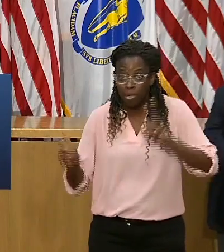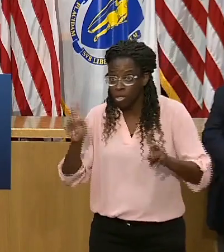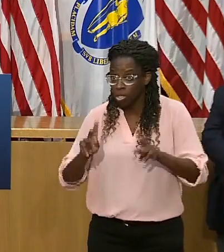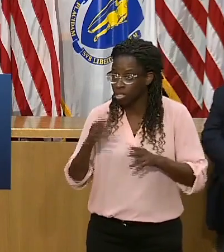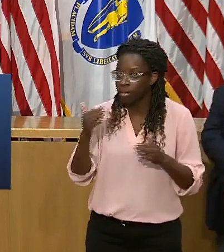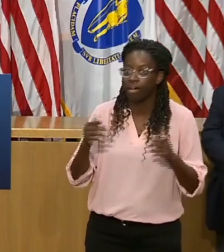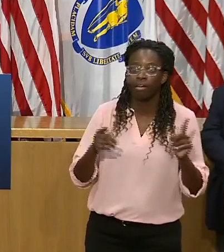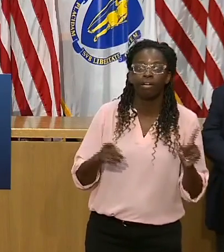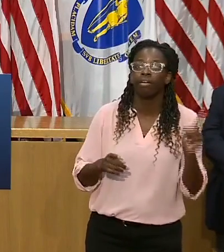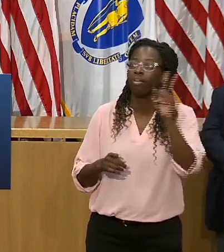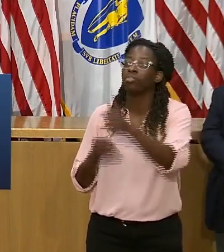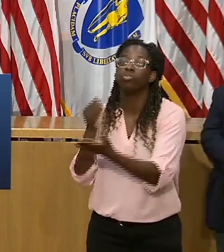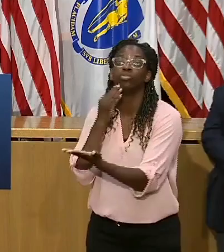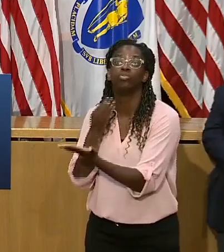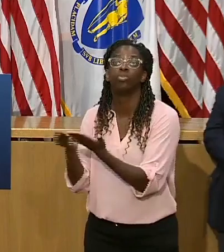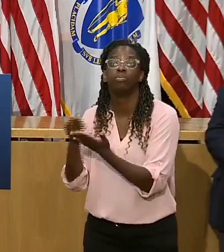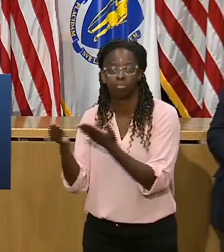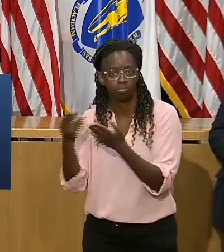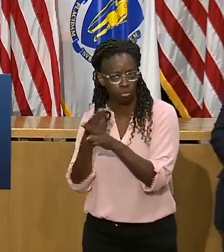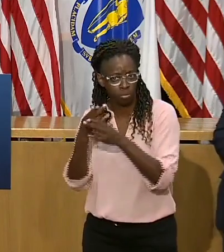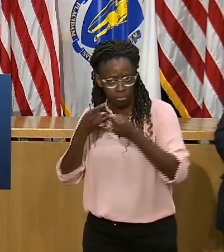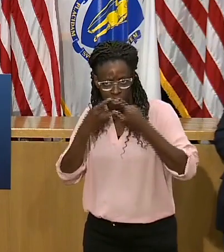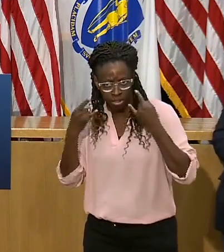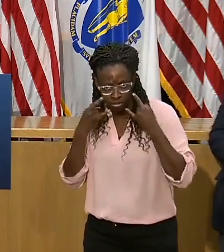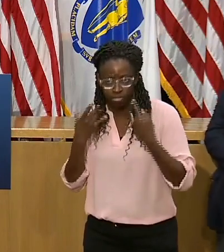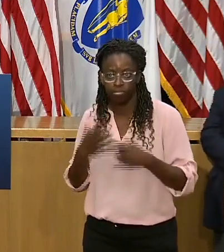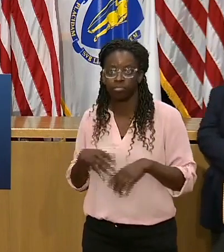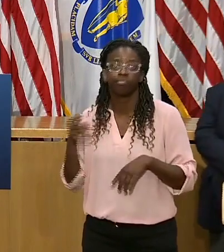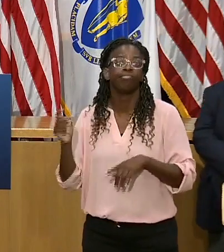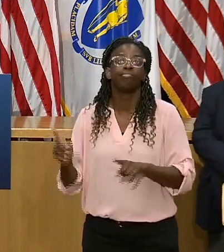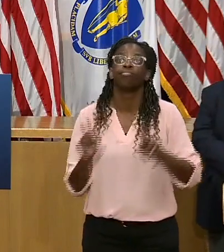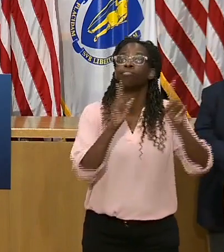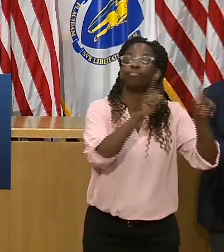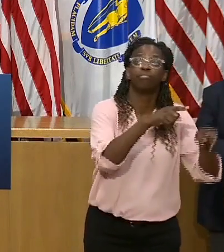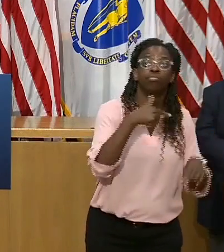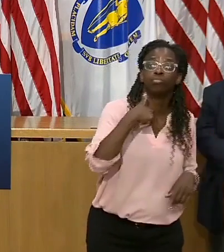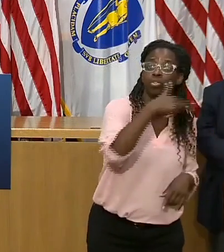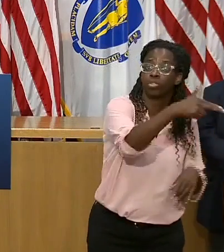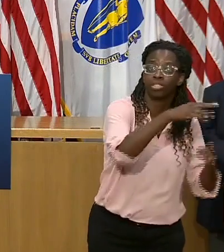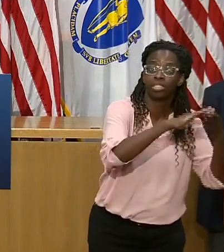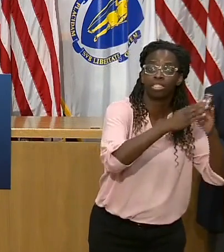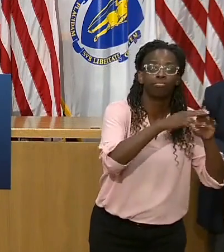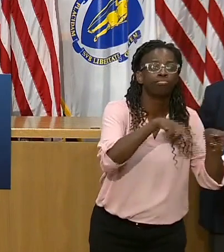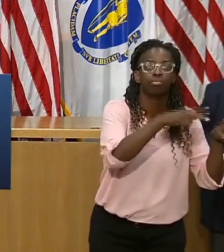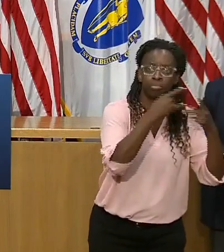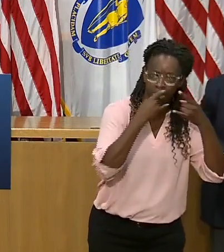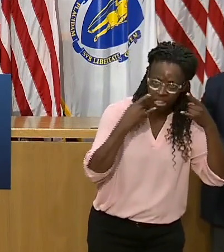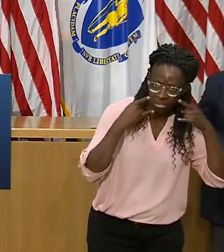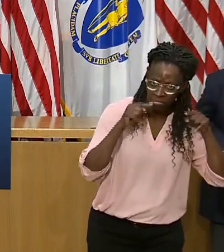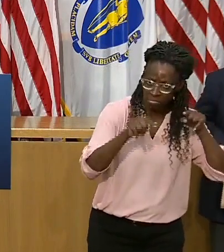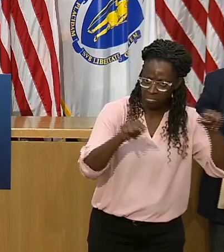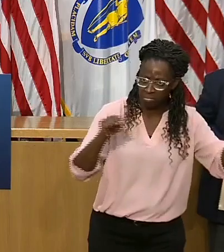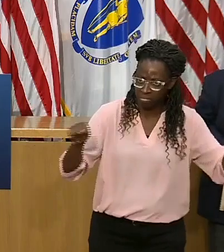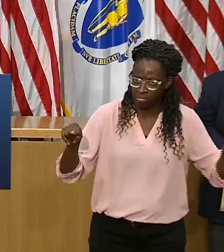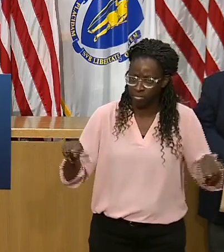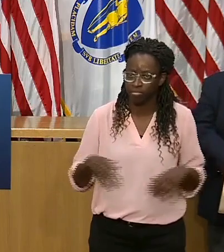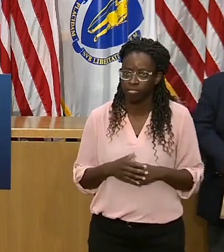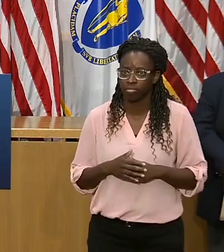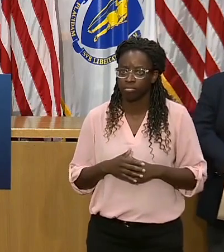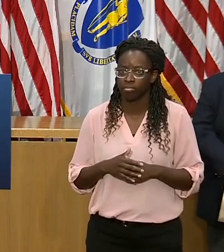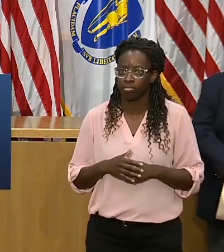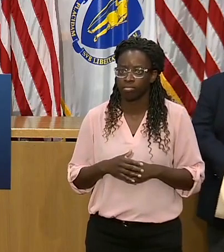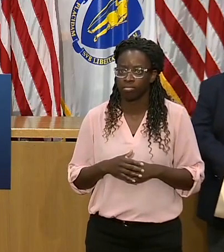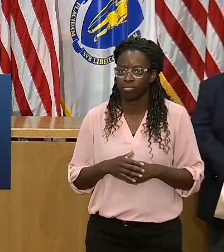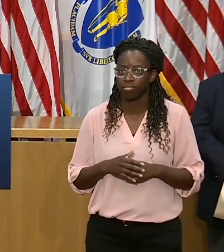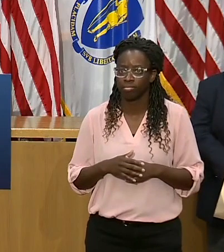in the places where we all think of masks and distance as being required, people are doing it. And that's not where we're seeing most